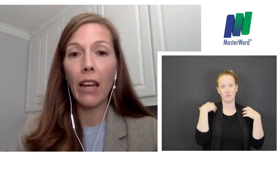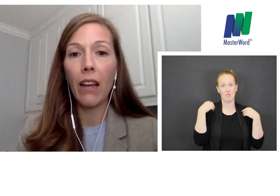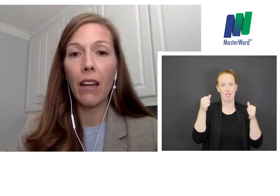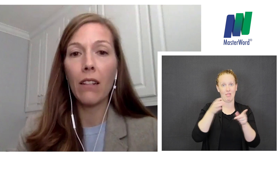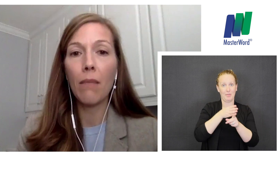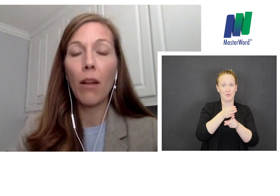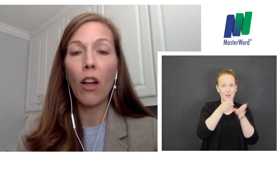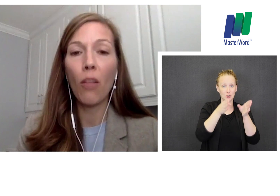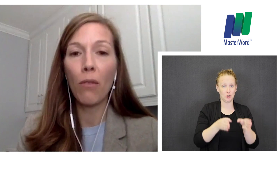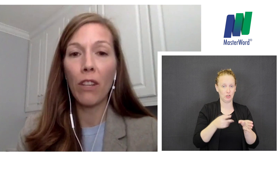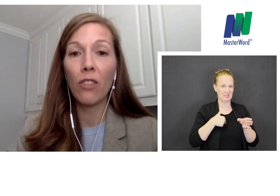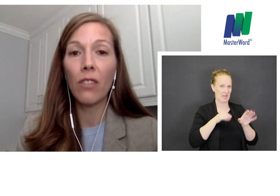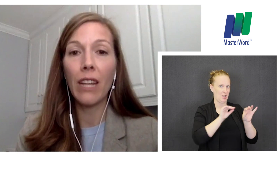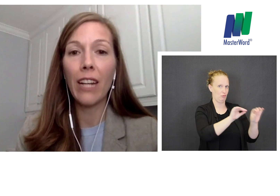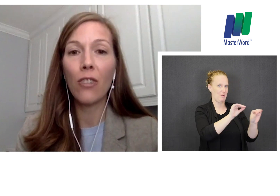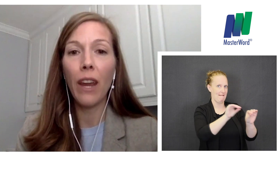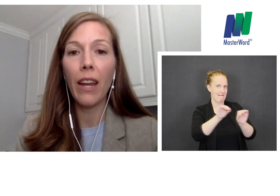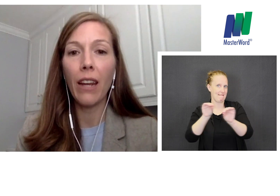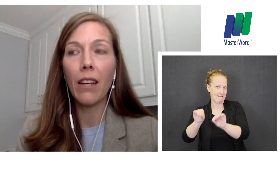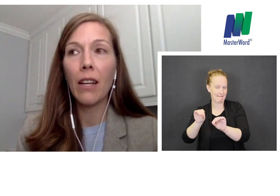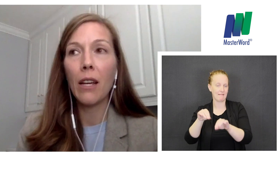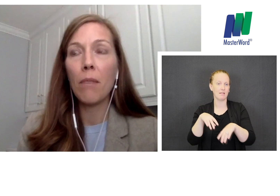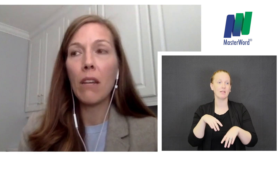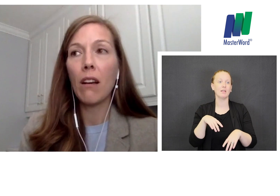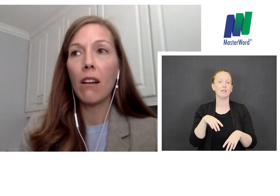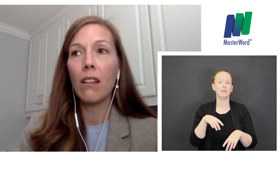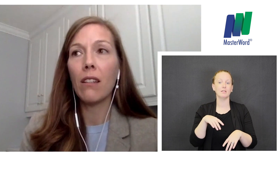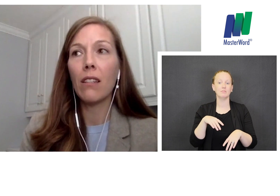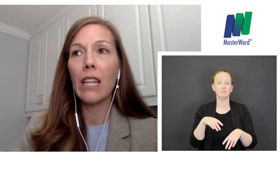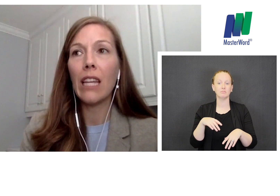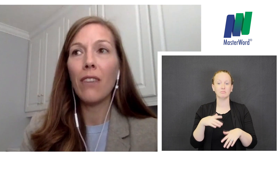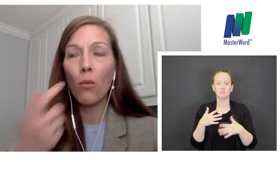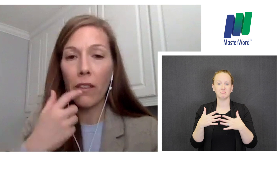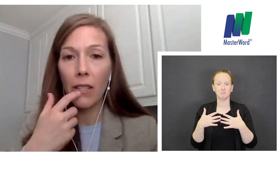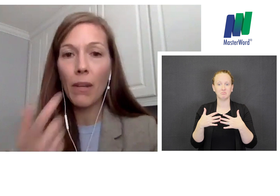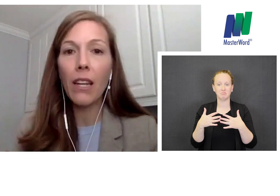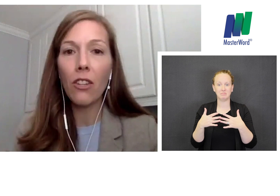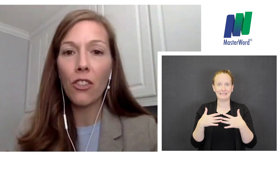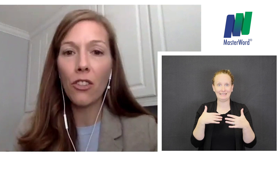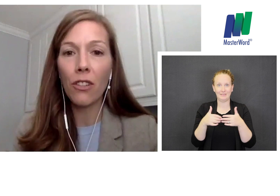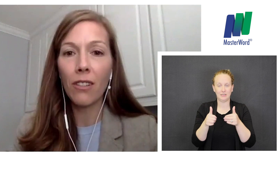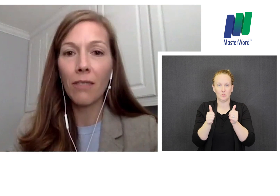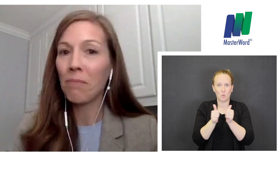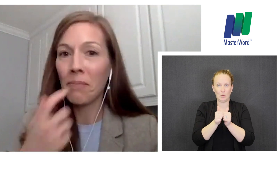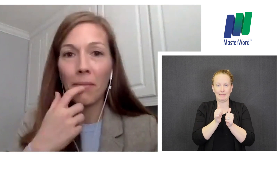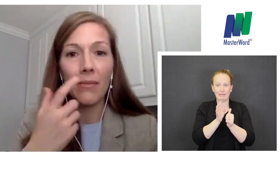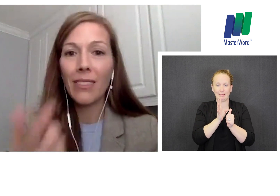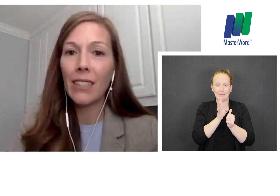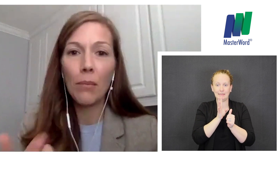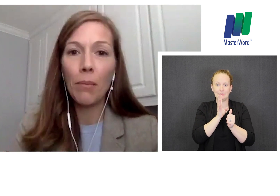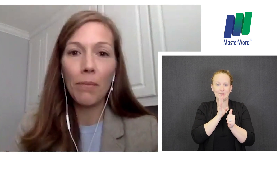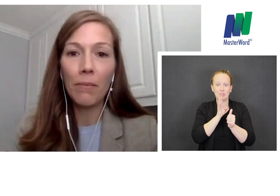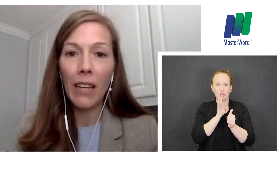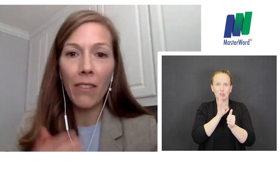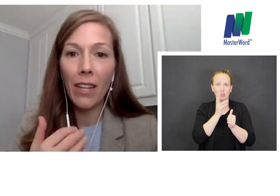therapists and mental health professionals that I train, because even with speech,